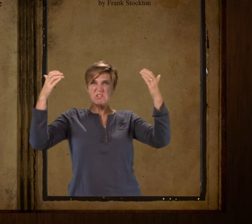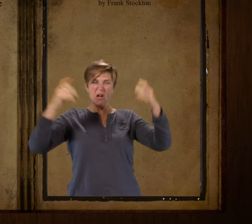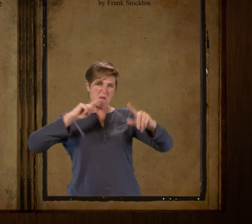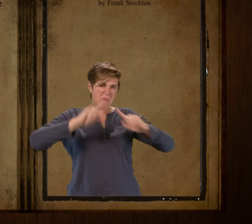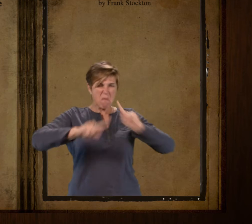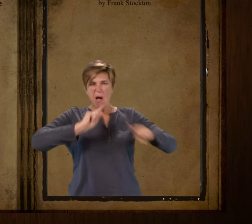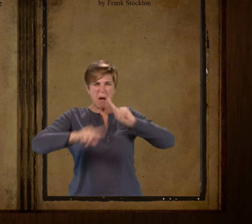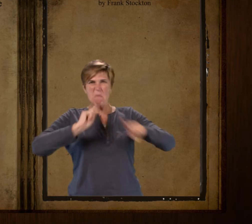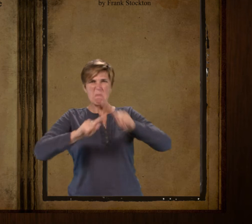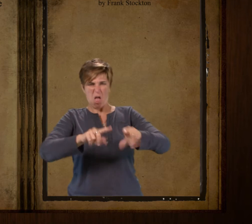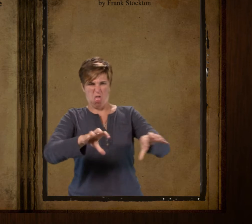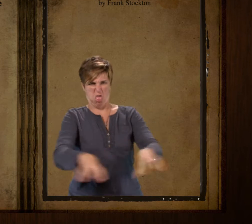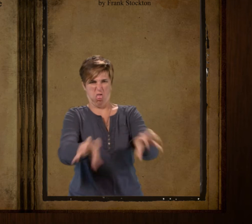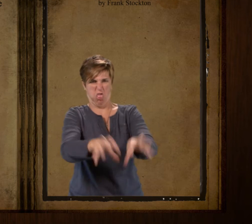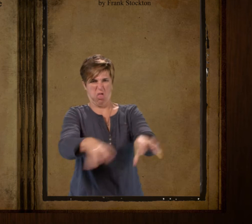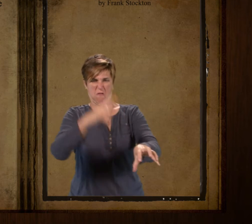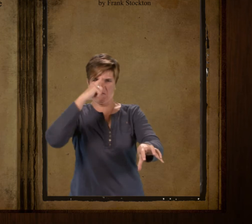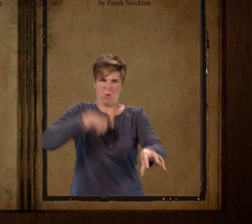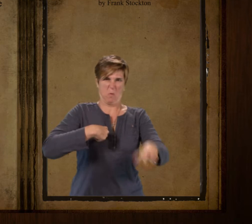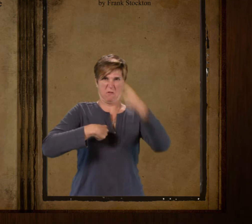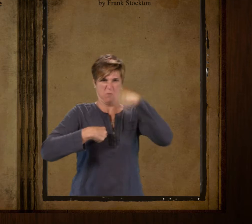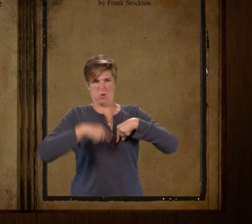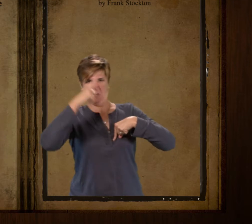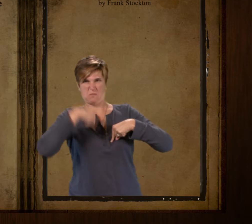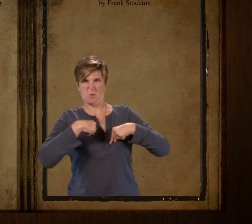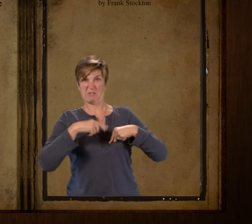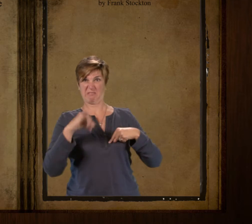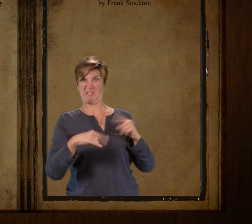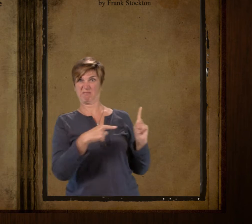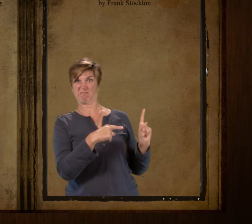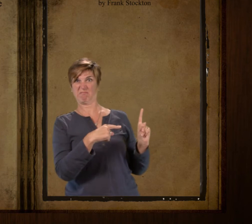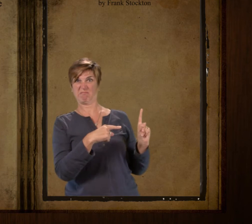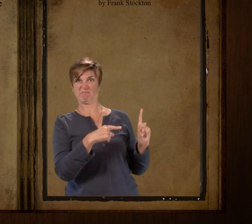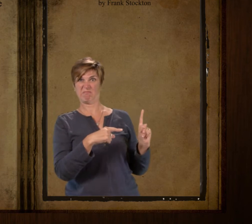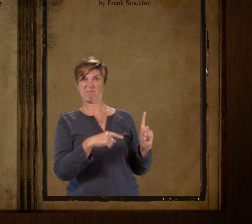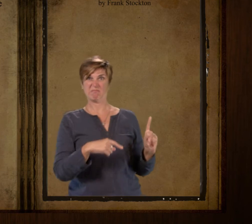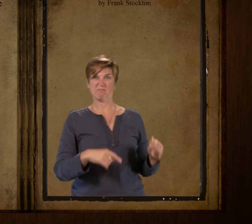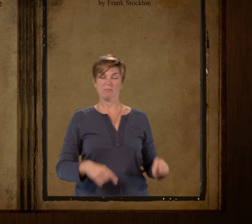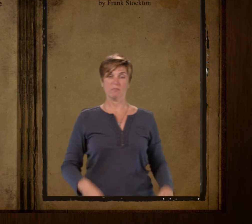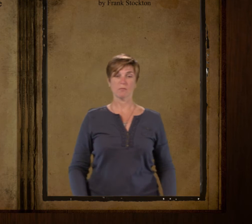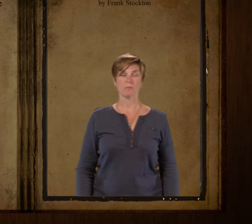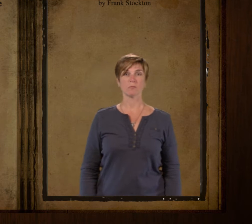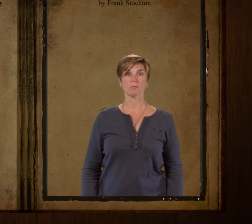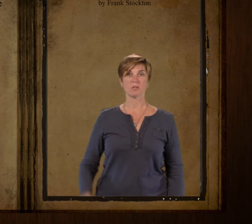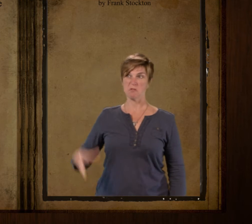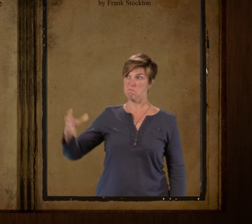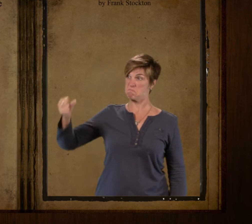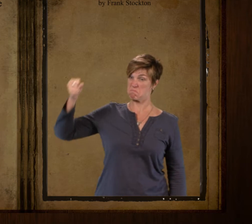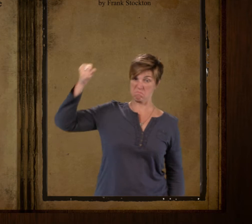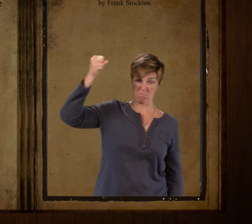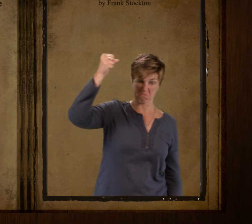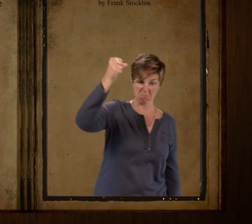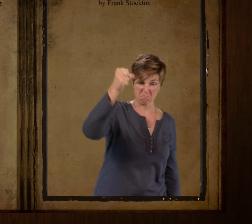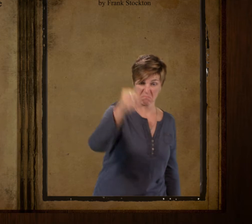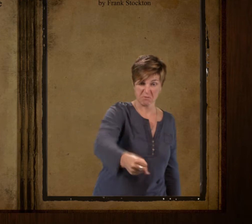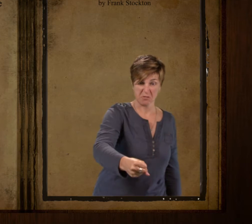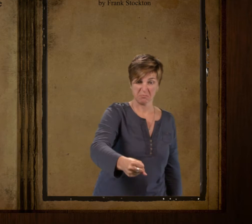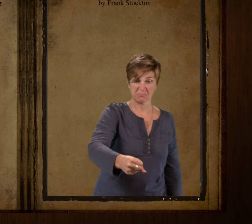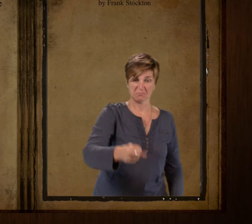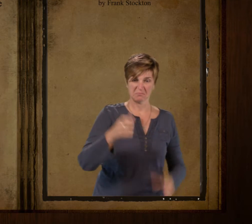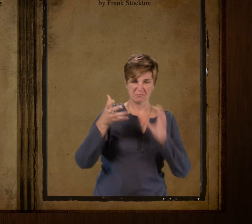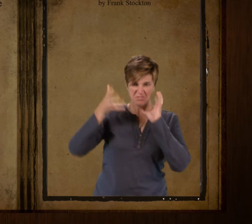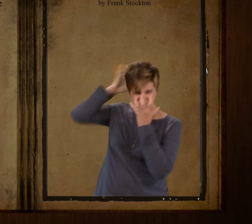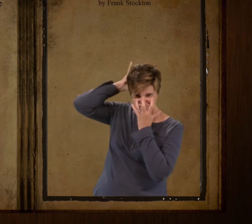plan were borrowed from afar, its purpose emanated solely from the brain of this man,